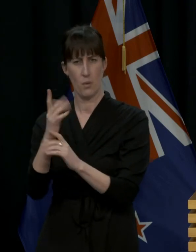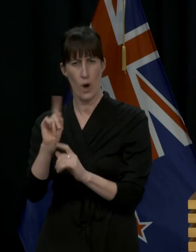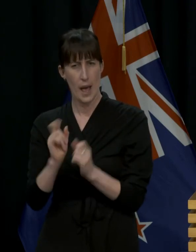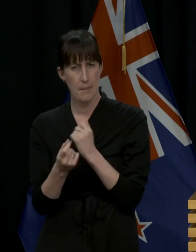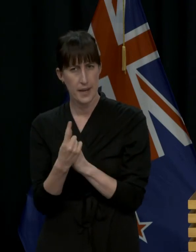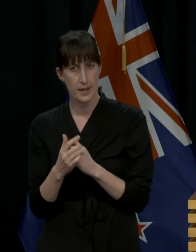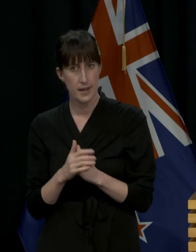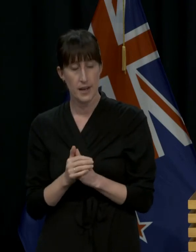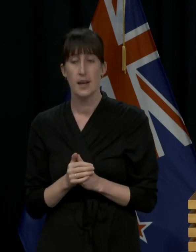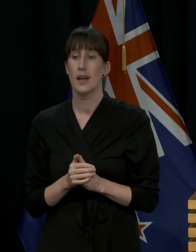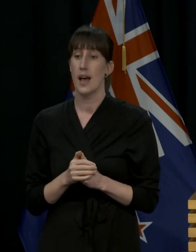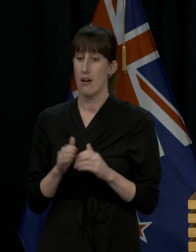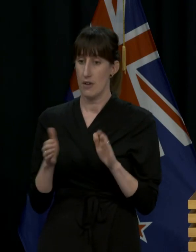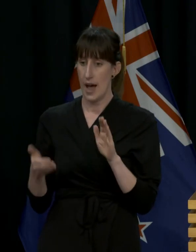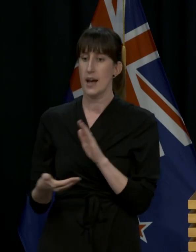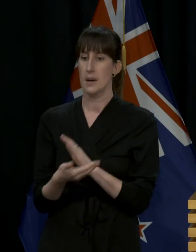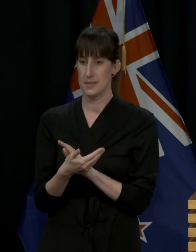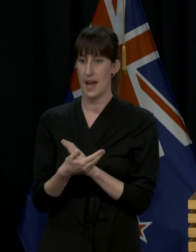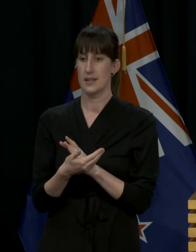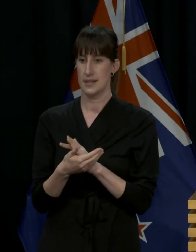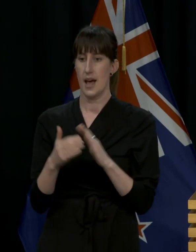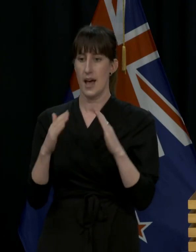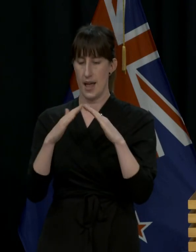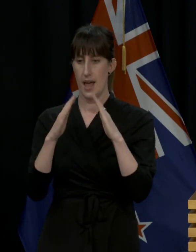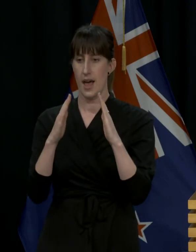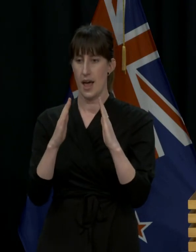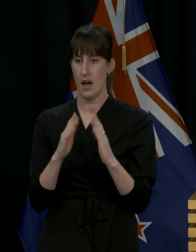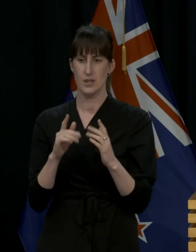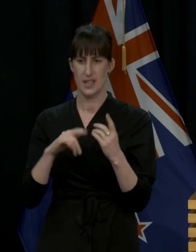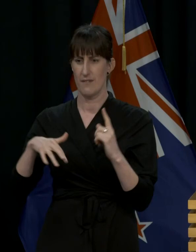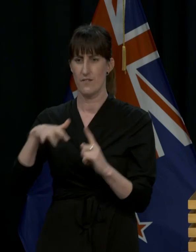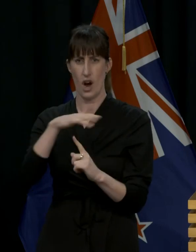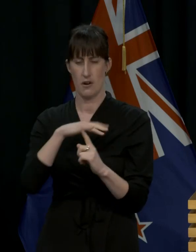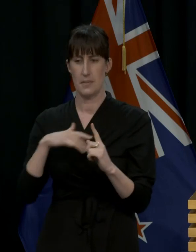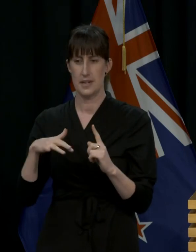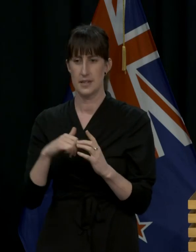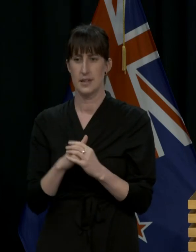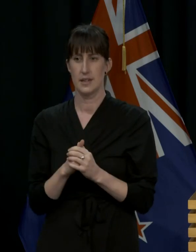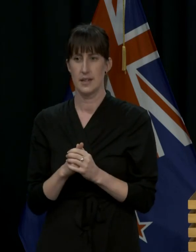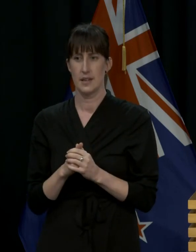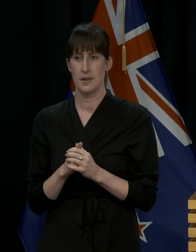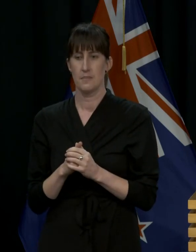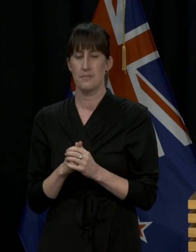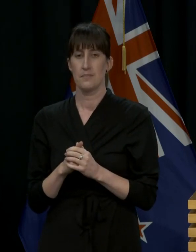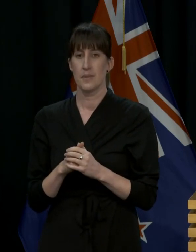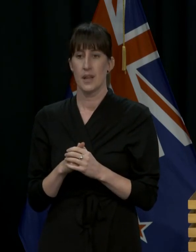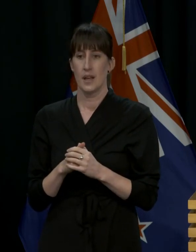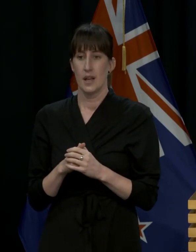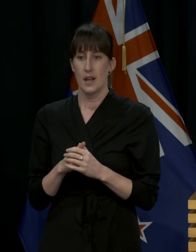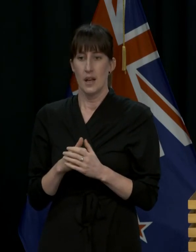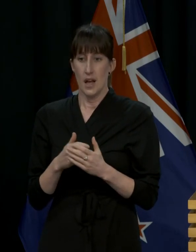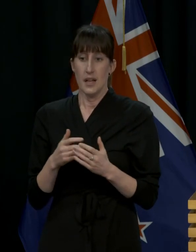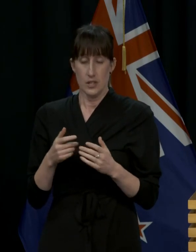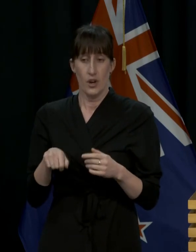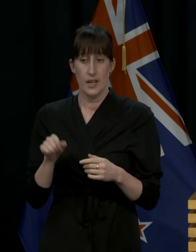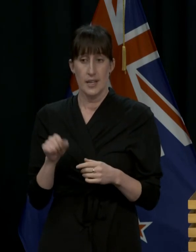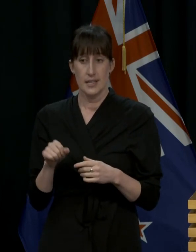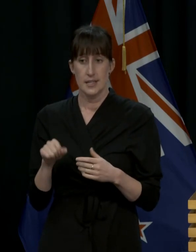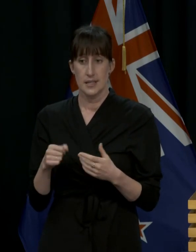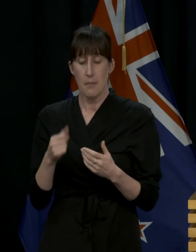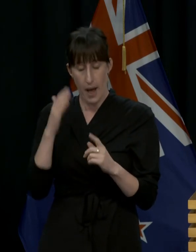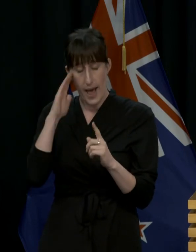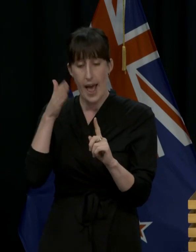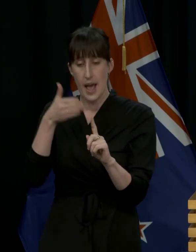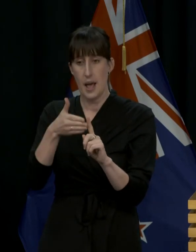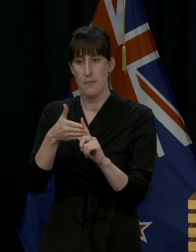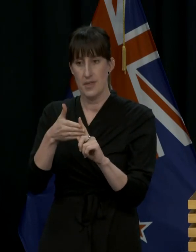some specific responsibilities that do exist within environment in that area, but also exist within housing. It is my intention that